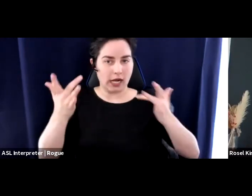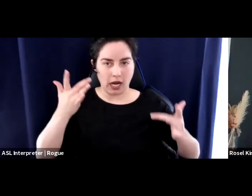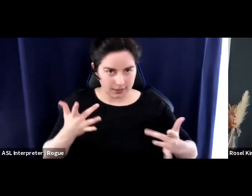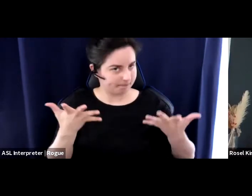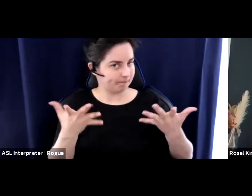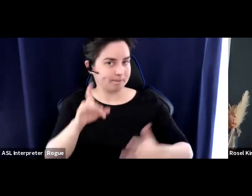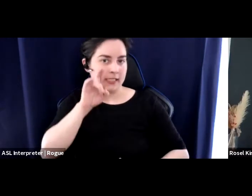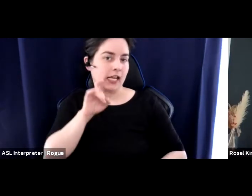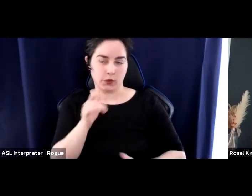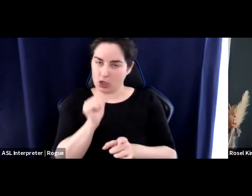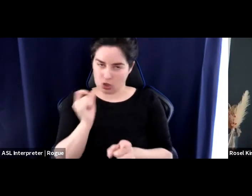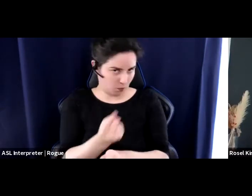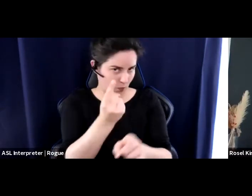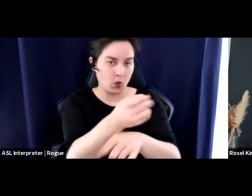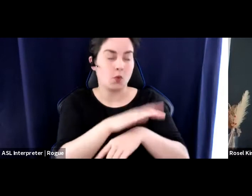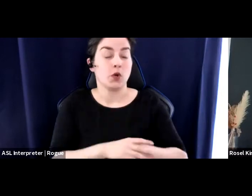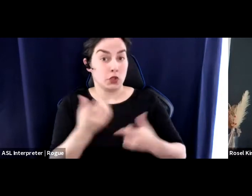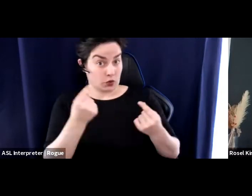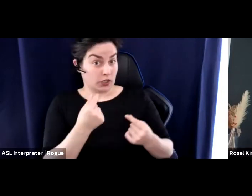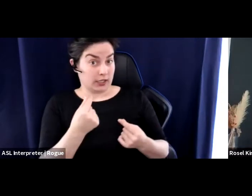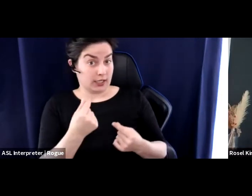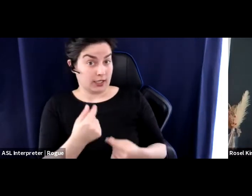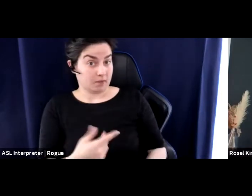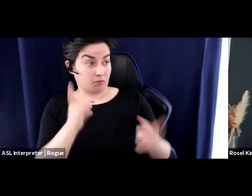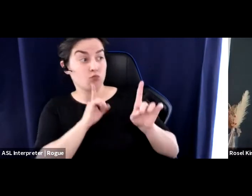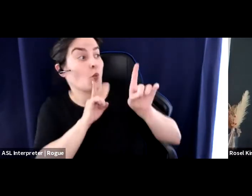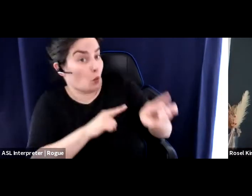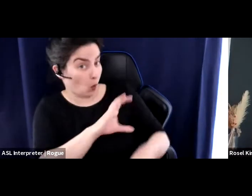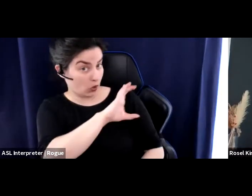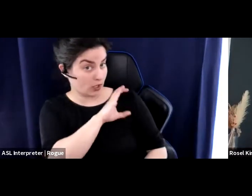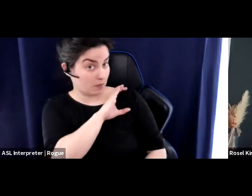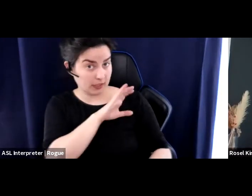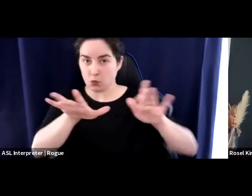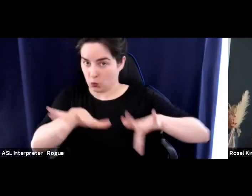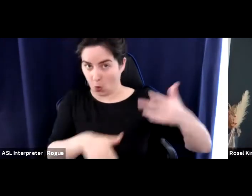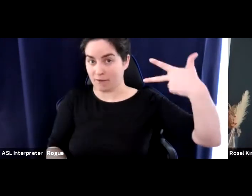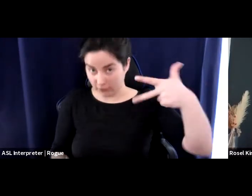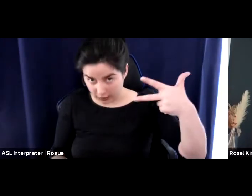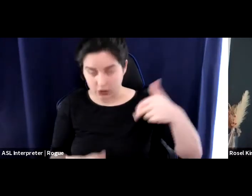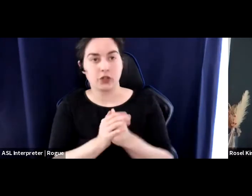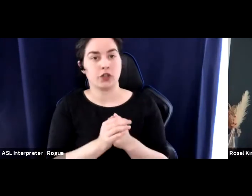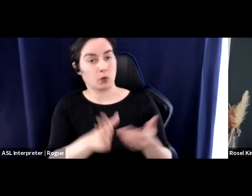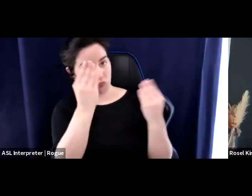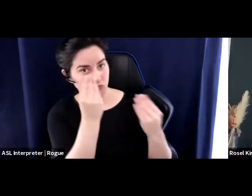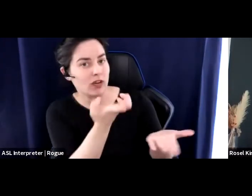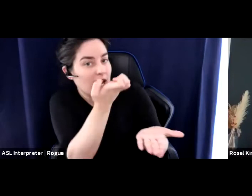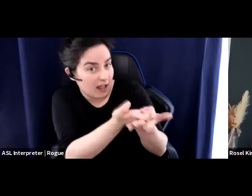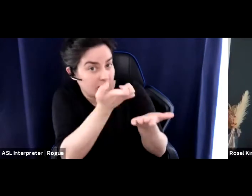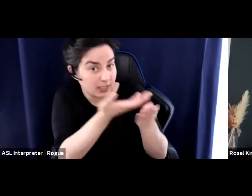a videotape statement to the police. She also gave evidence at the preliminary inquiry before the